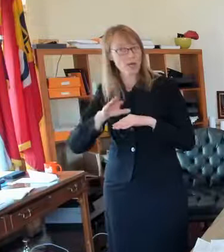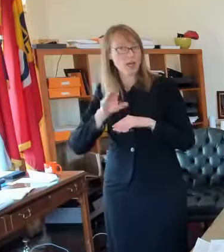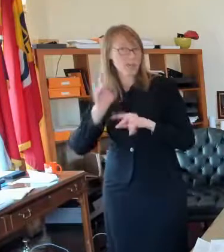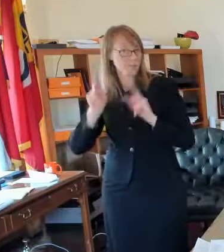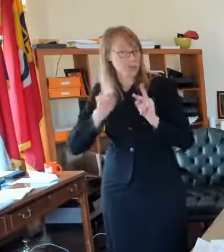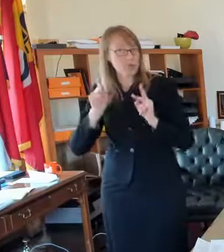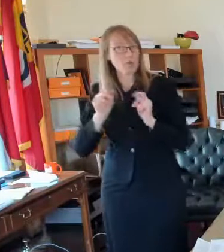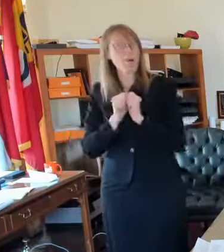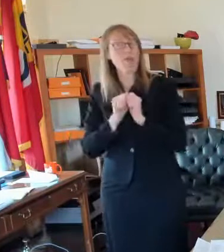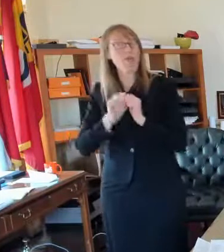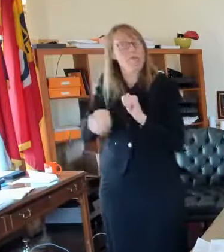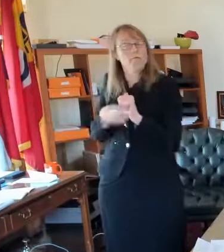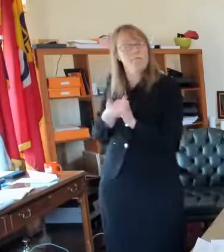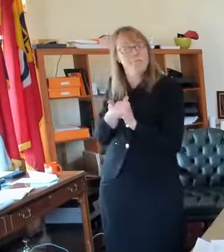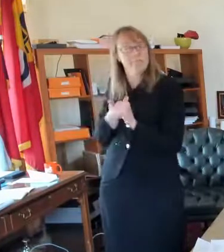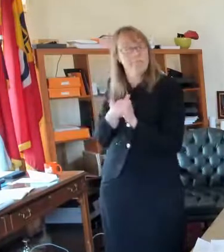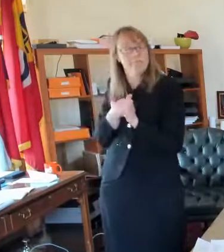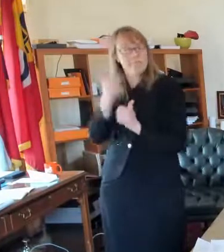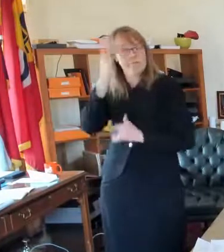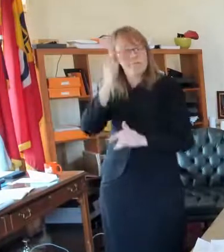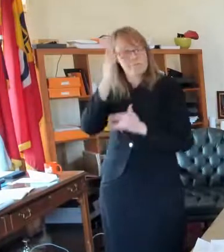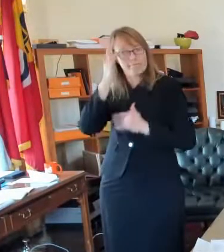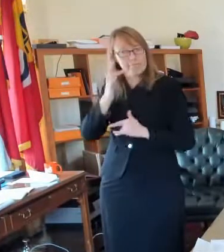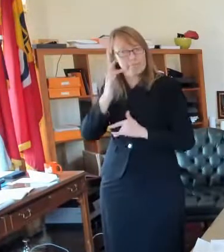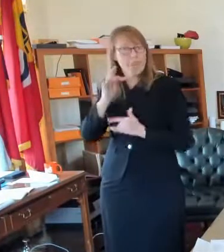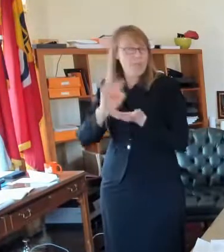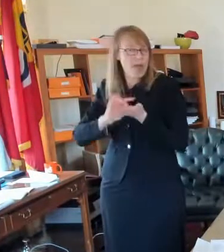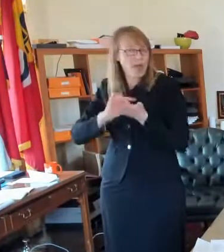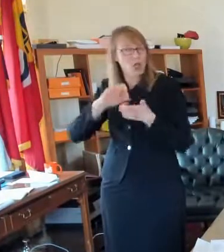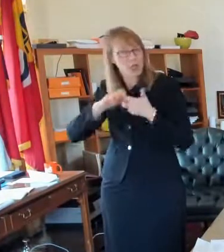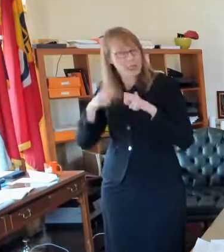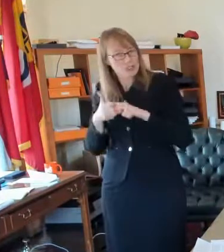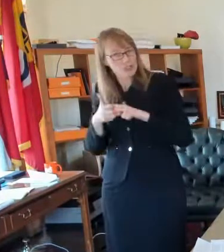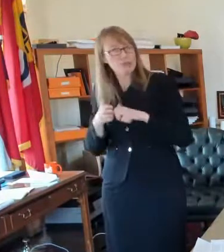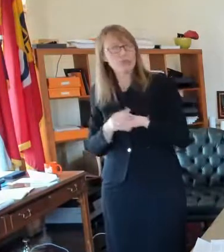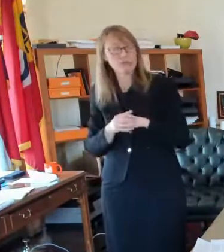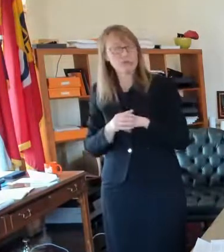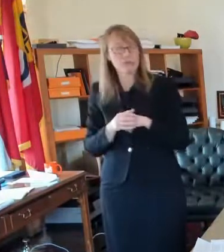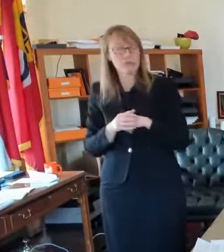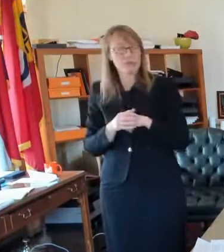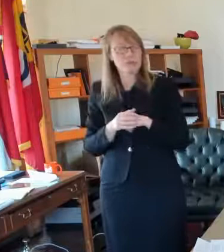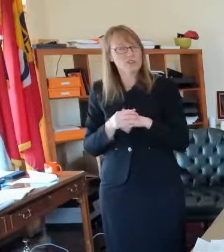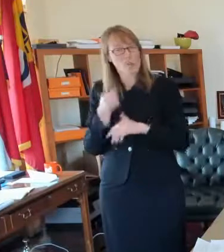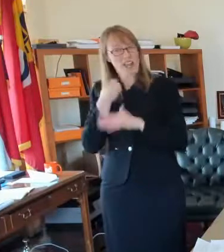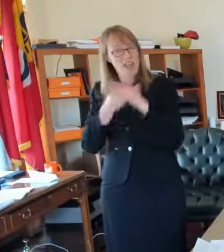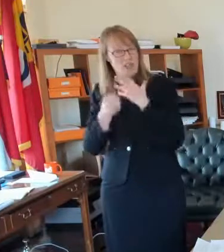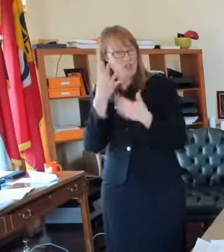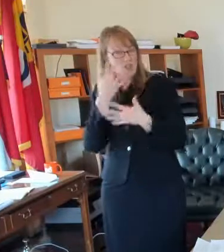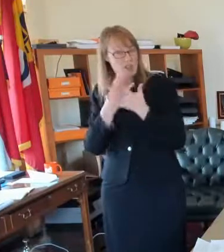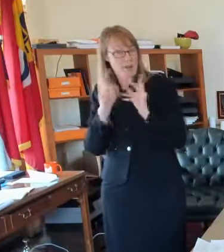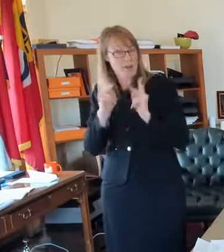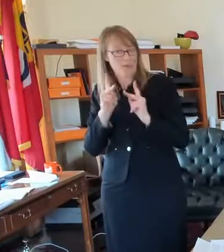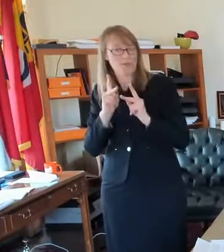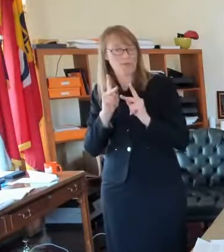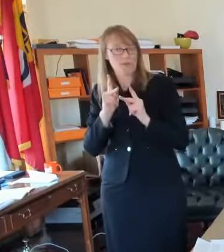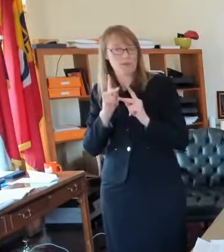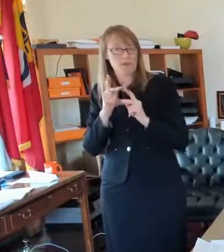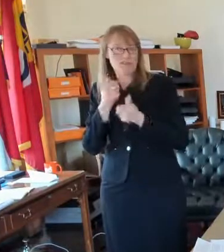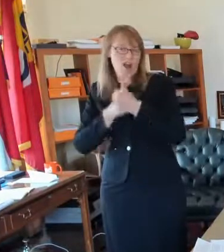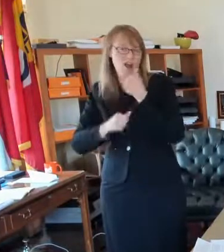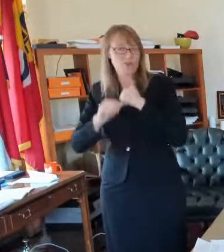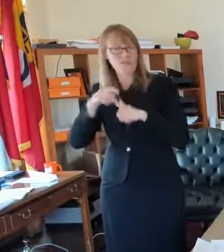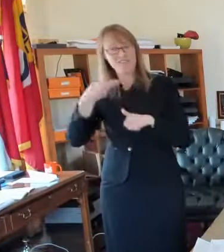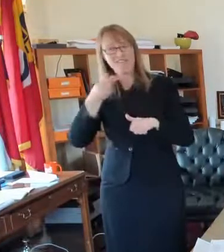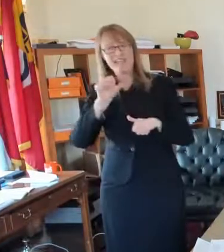folks with underlying medical conditions. So incarcerated individuals fall into the phase 2 of